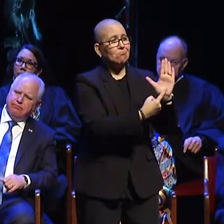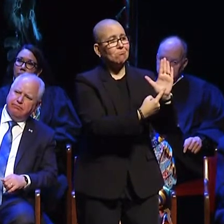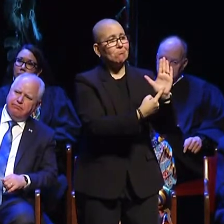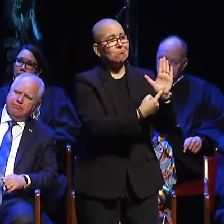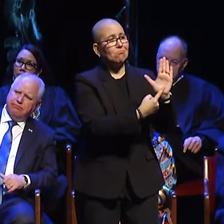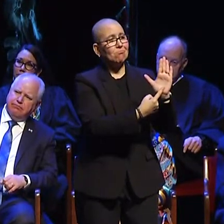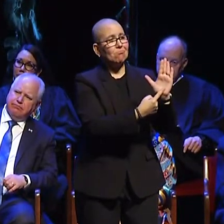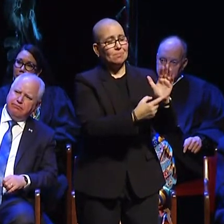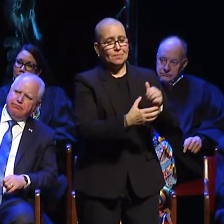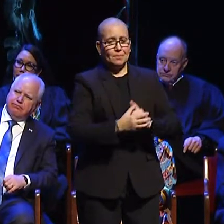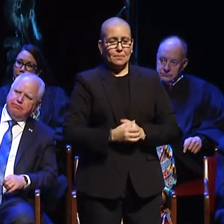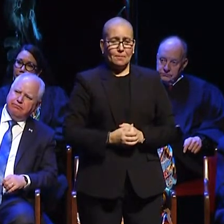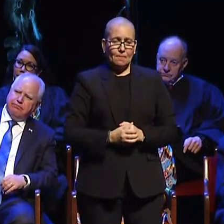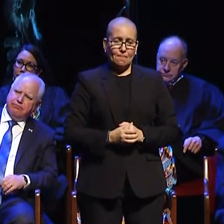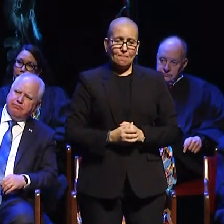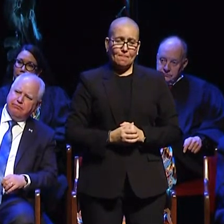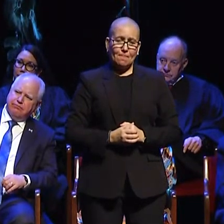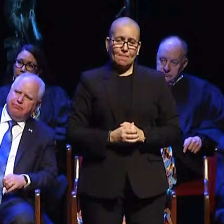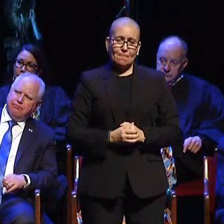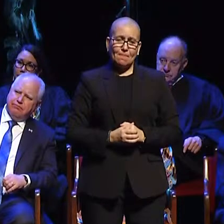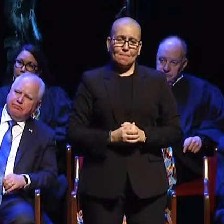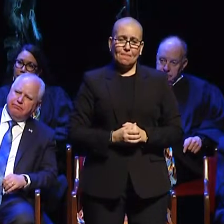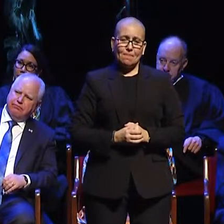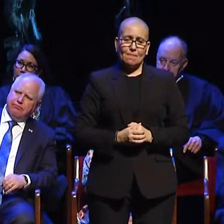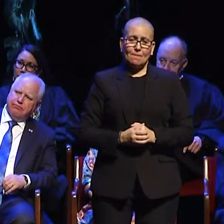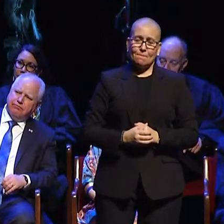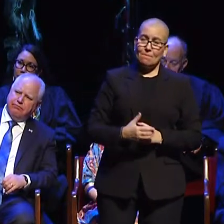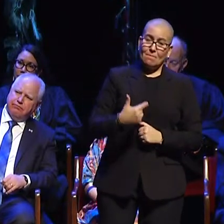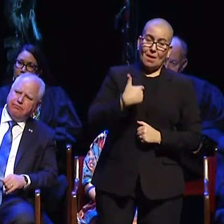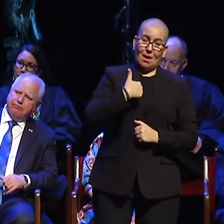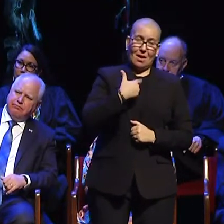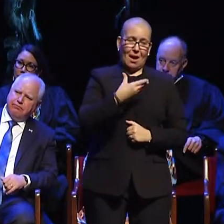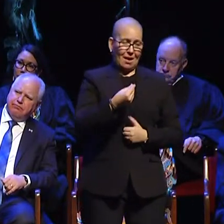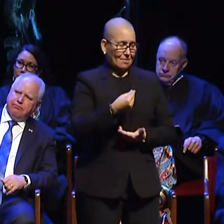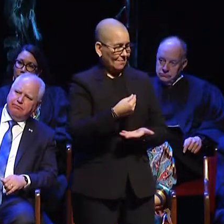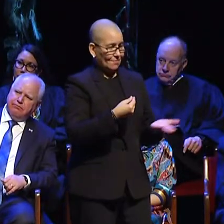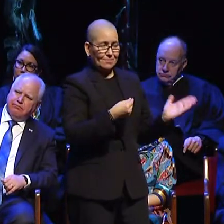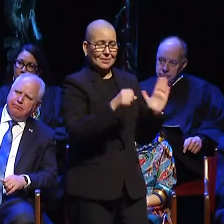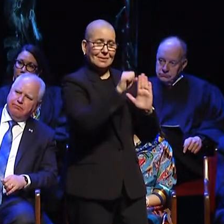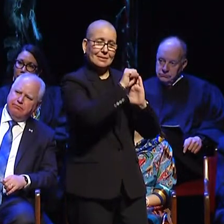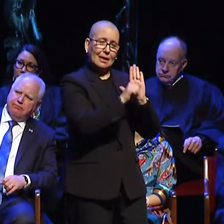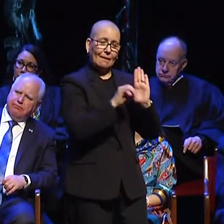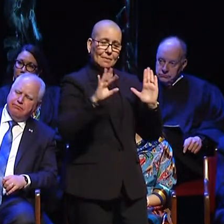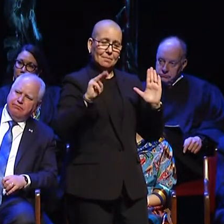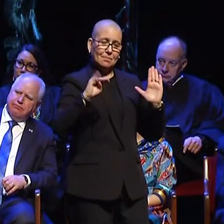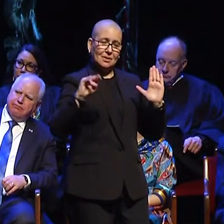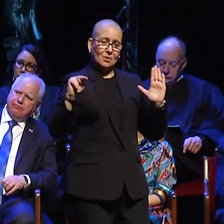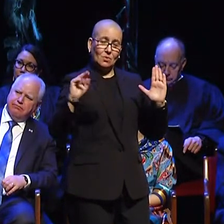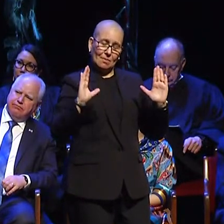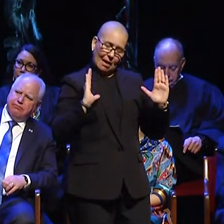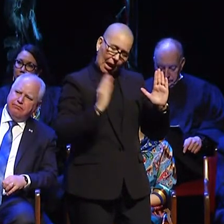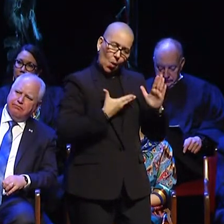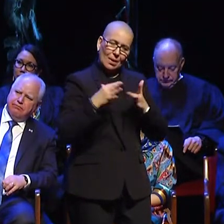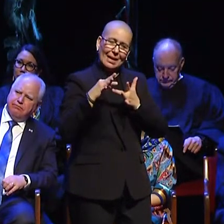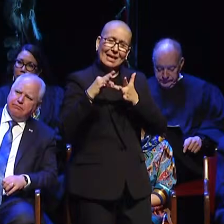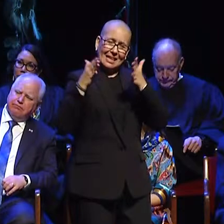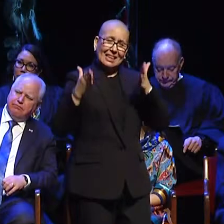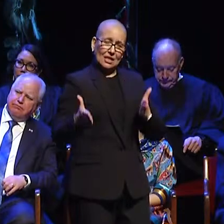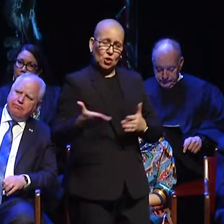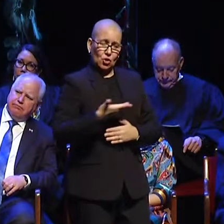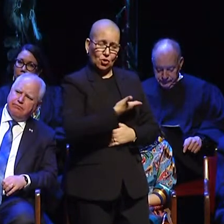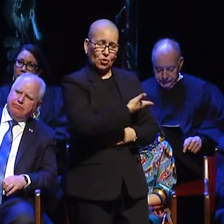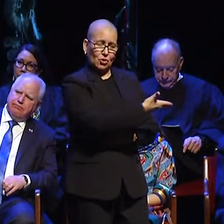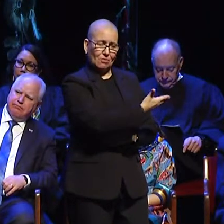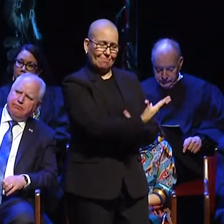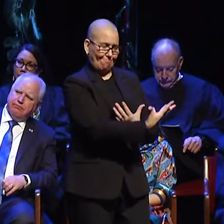I am holding our state of Minnesota and our leaders in my heart,